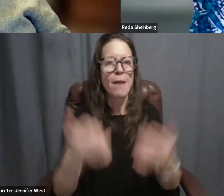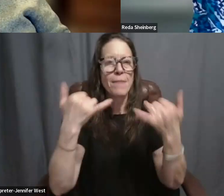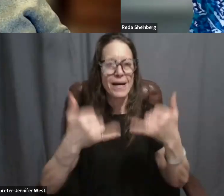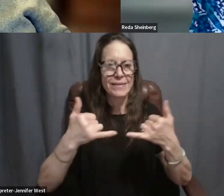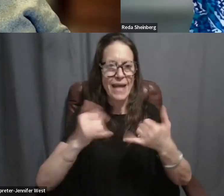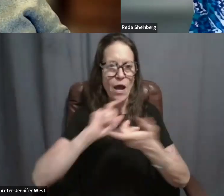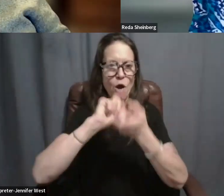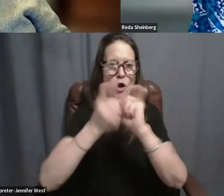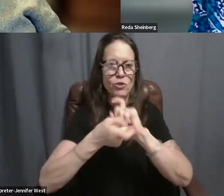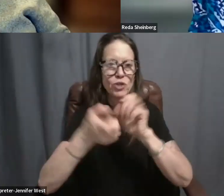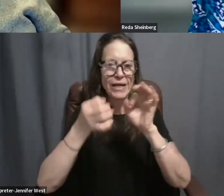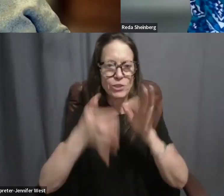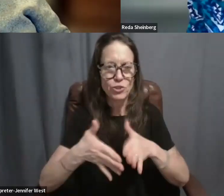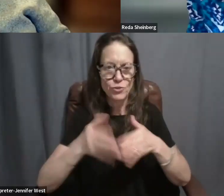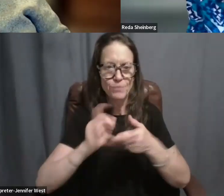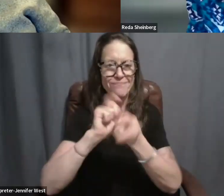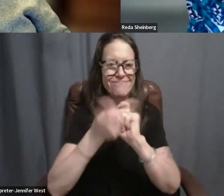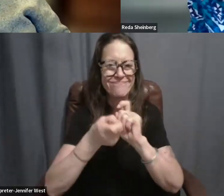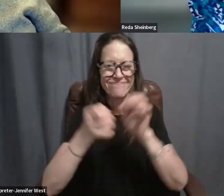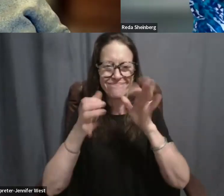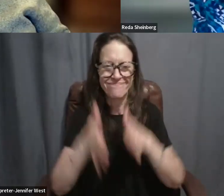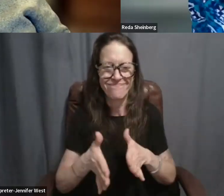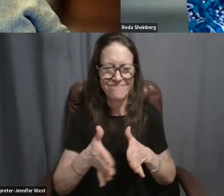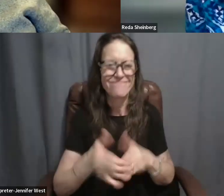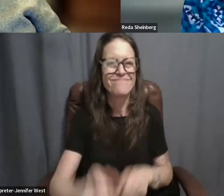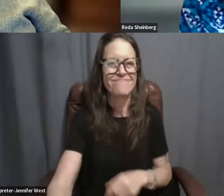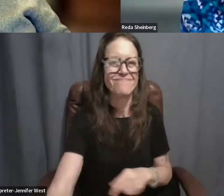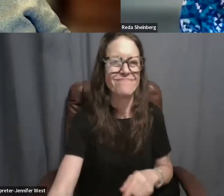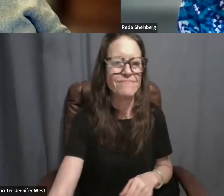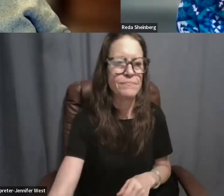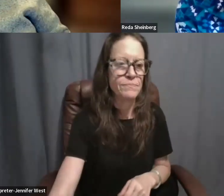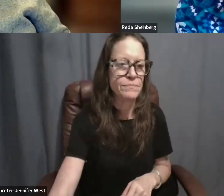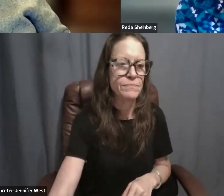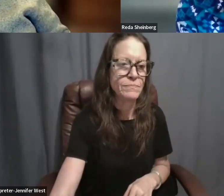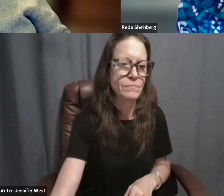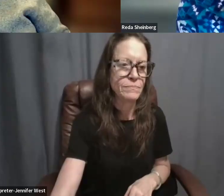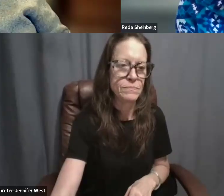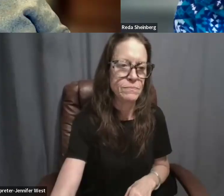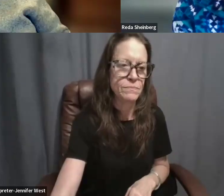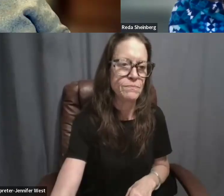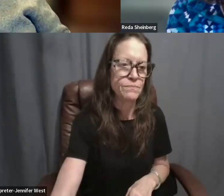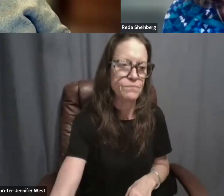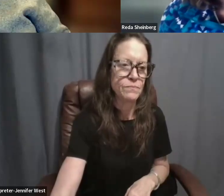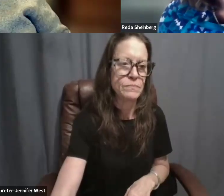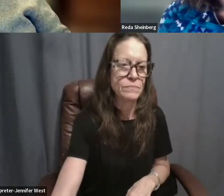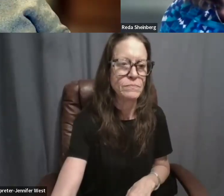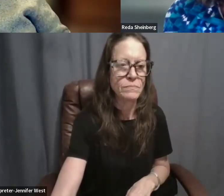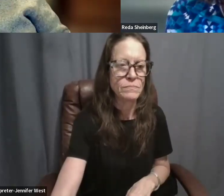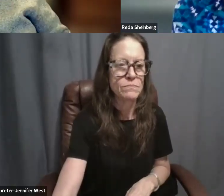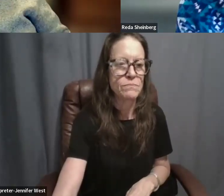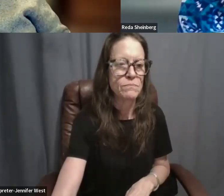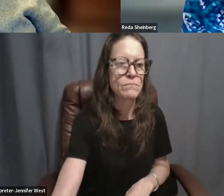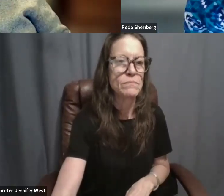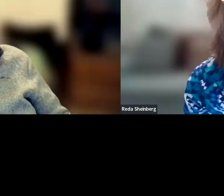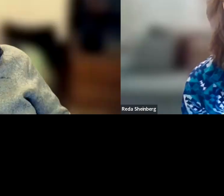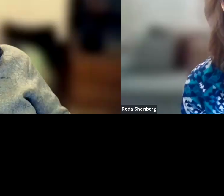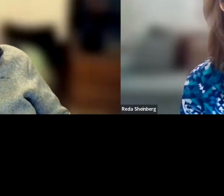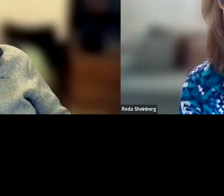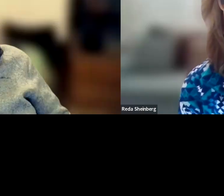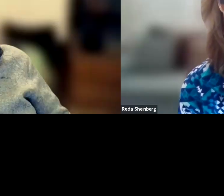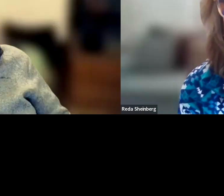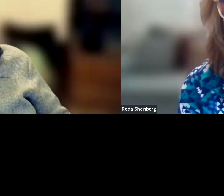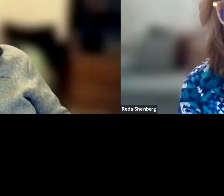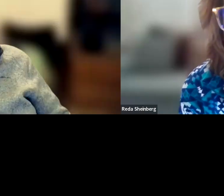have two direct support people that Robert gets part-time. He